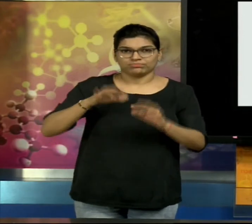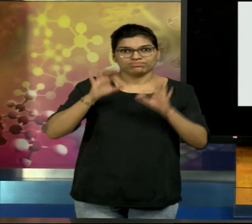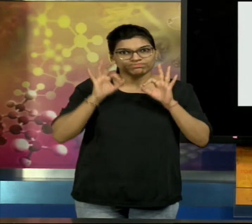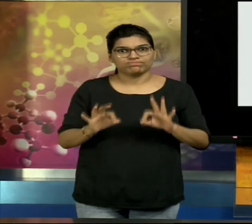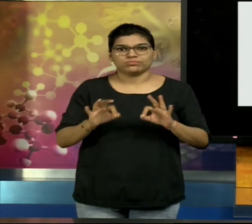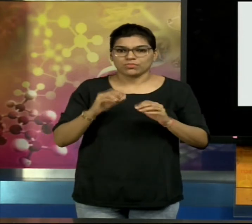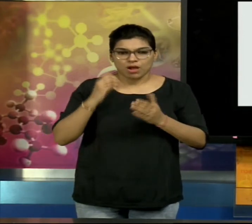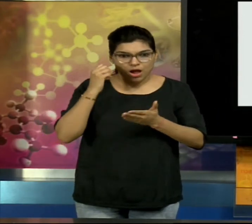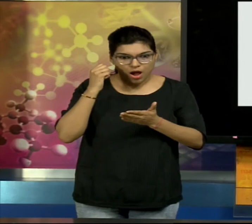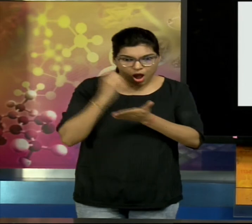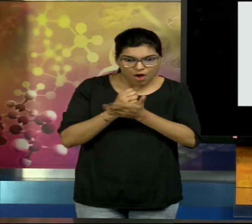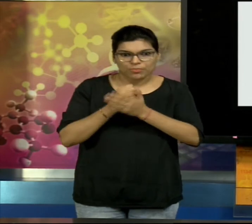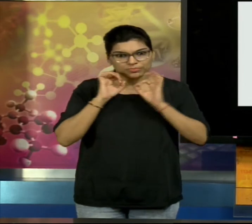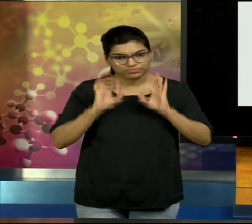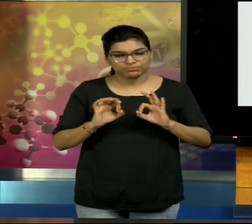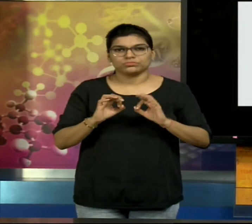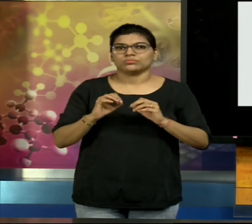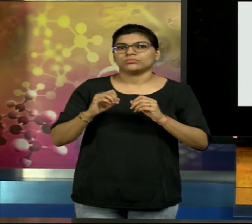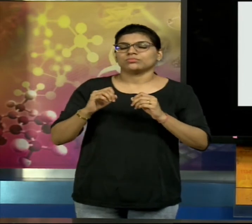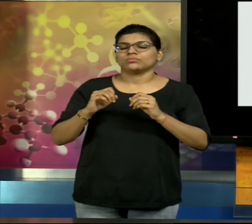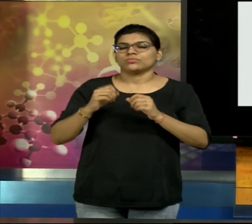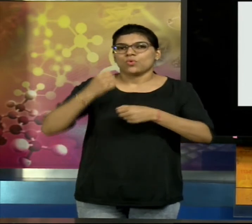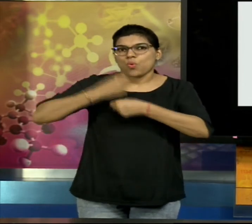in regard to a fixed shop at one place